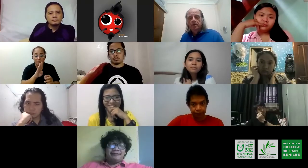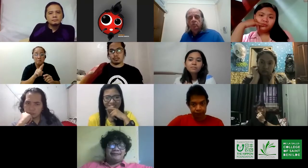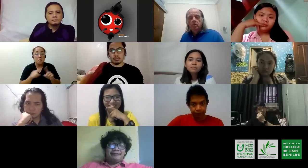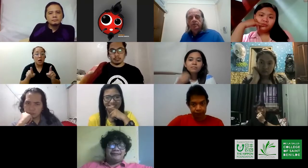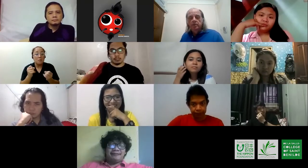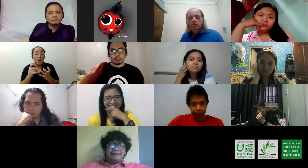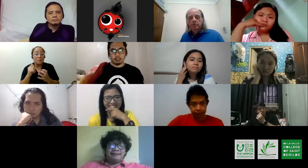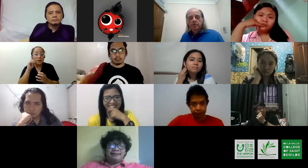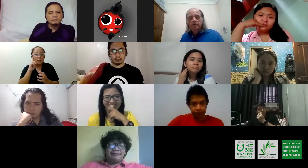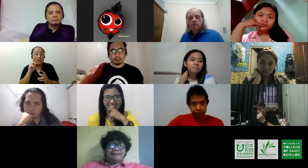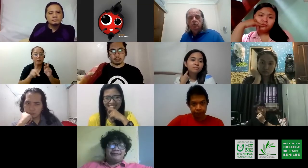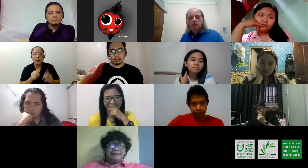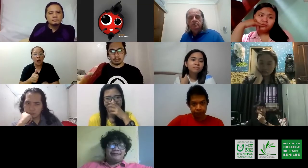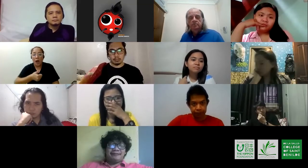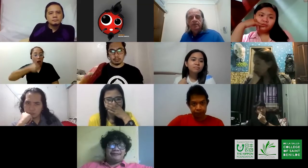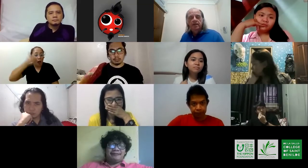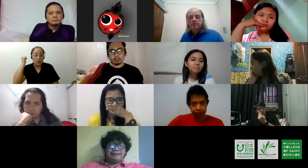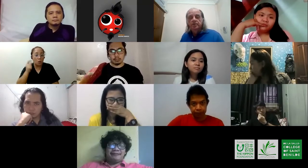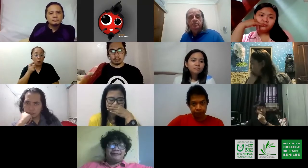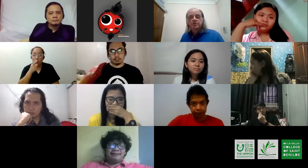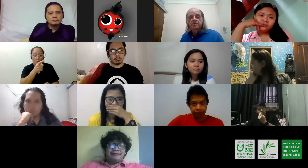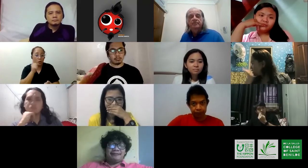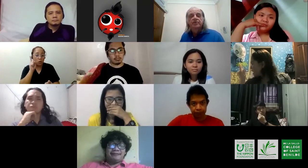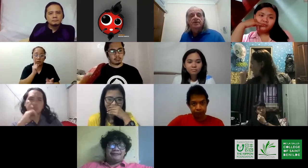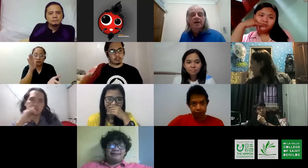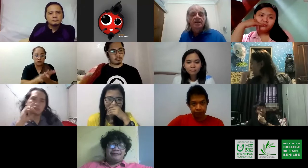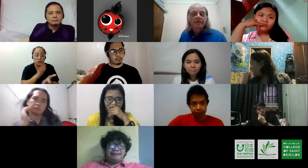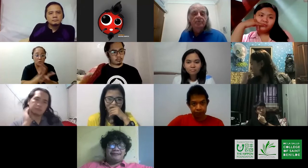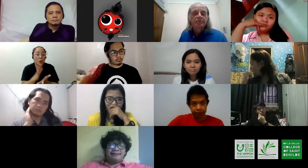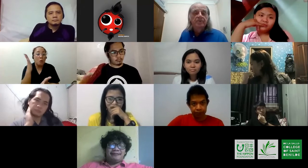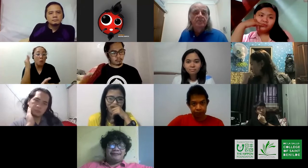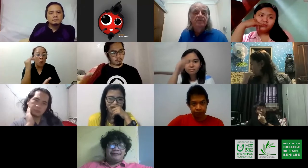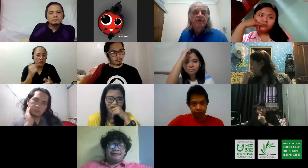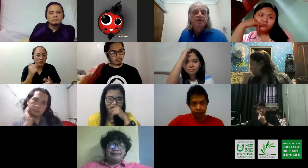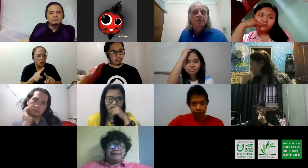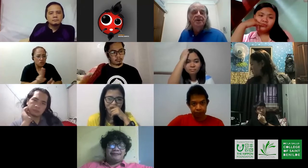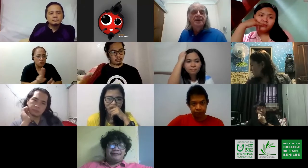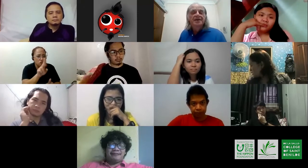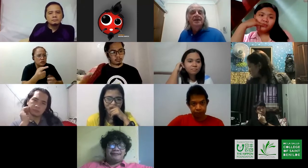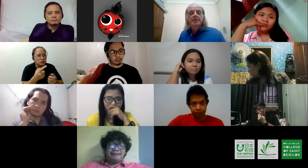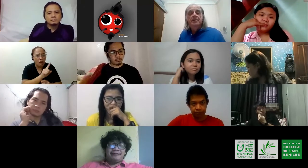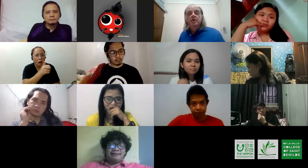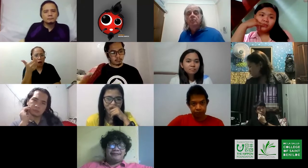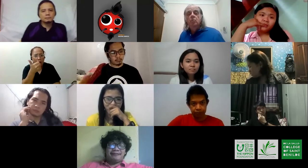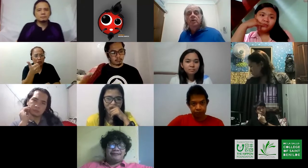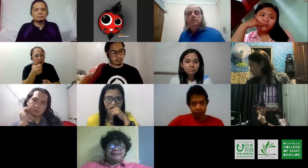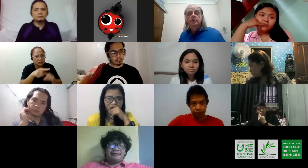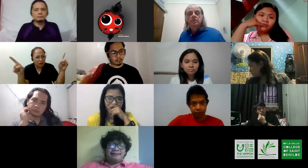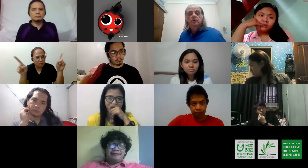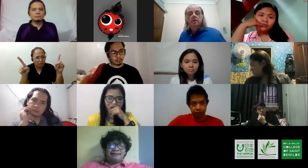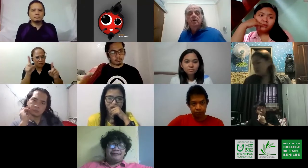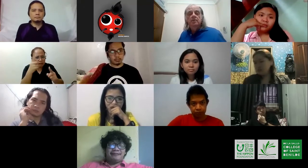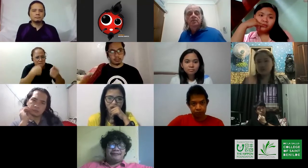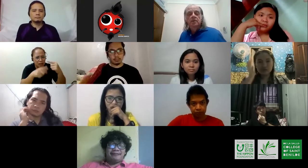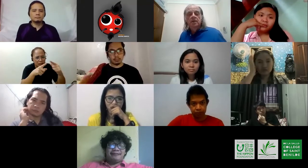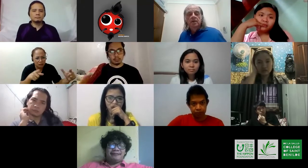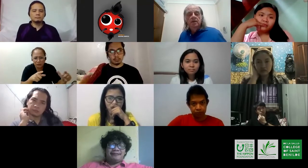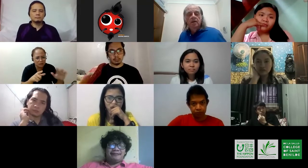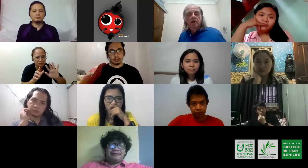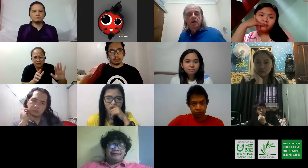want to go to the school because it used a different sign language from the village, and they didn't want to